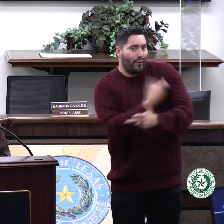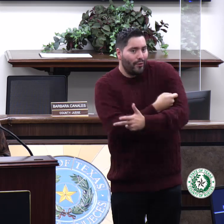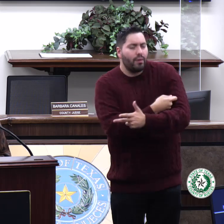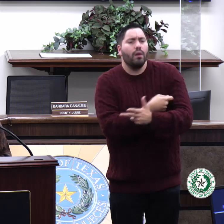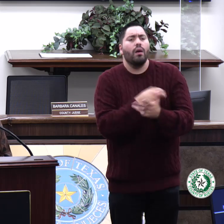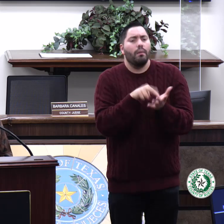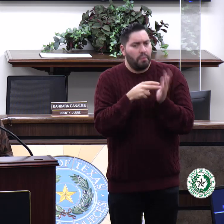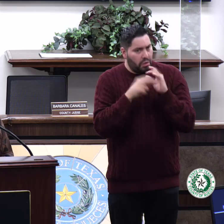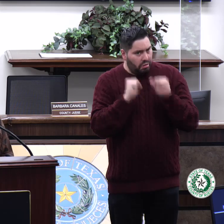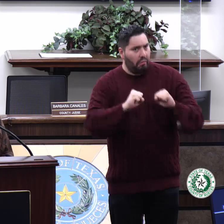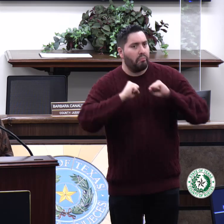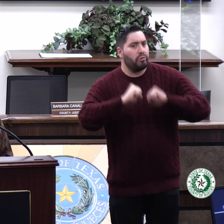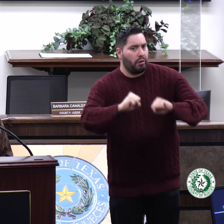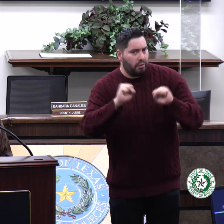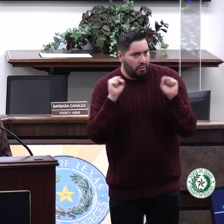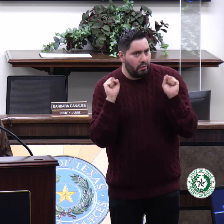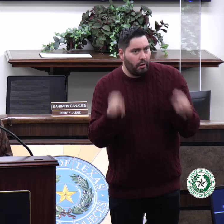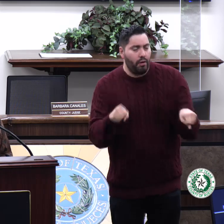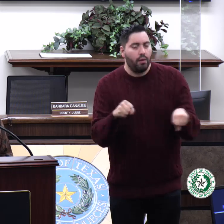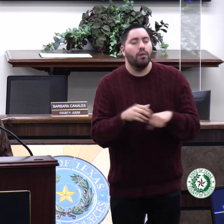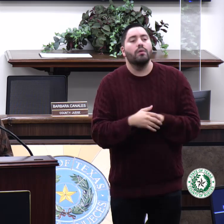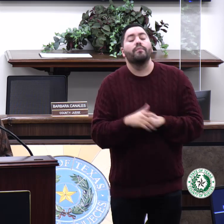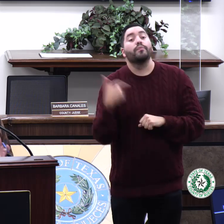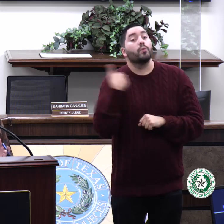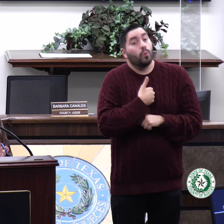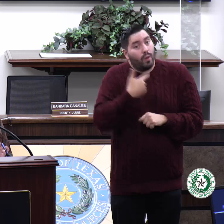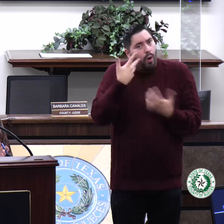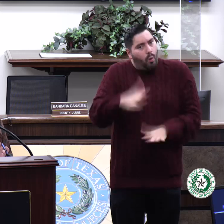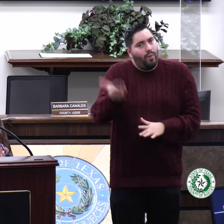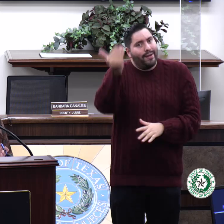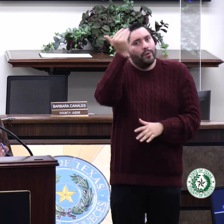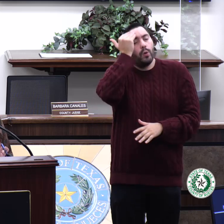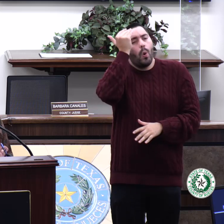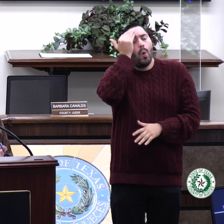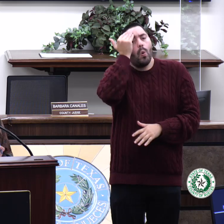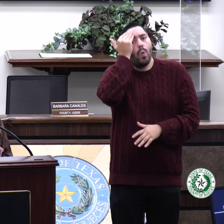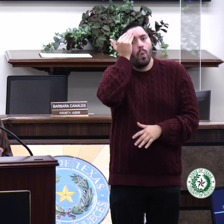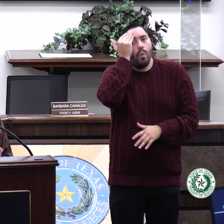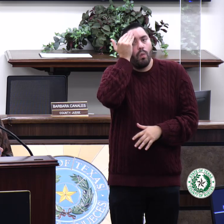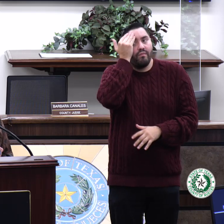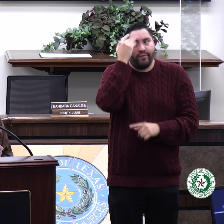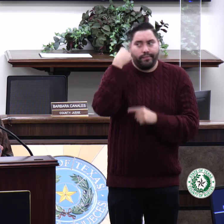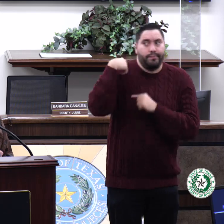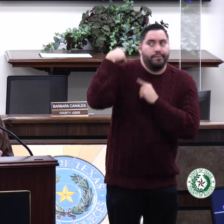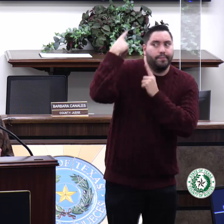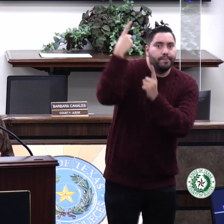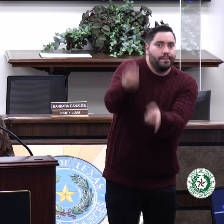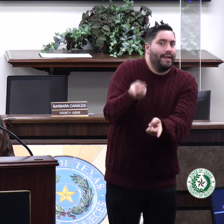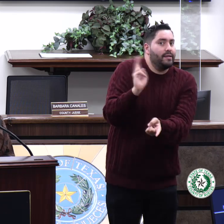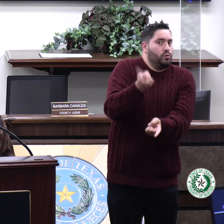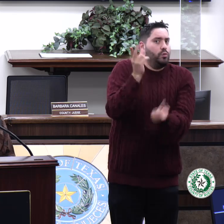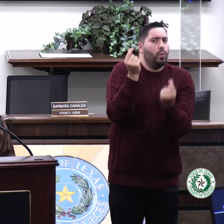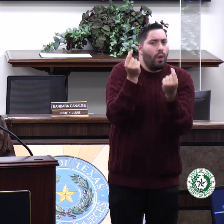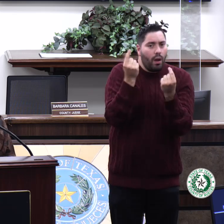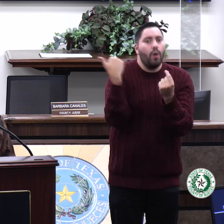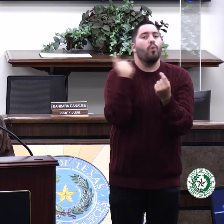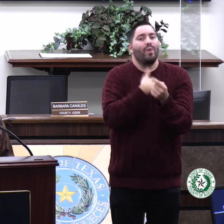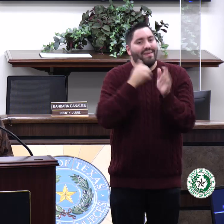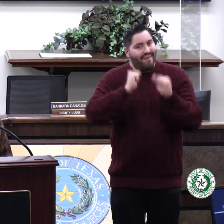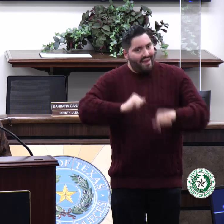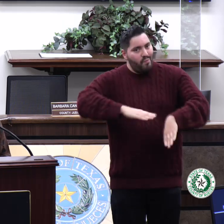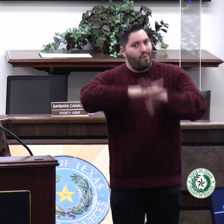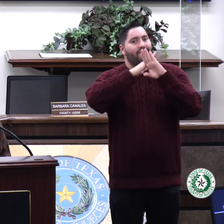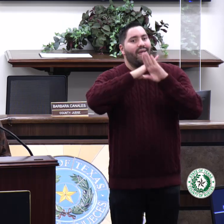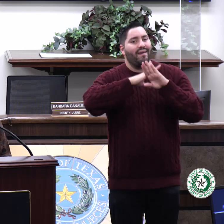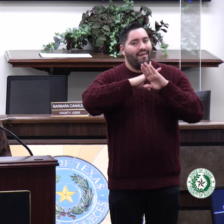we know that can be done. Well, we know already from all of our history, we know that we can prevent the spread